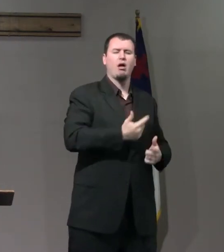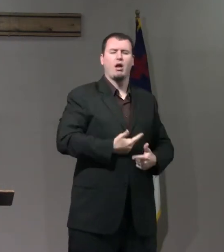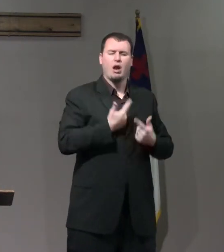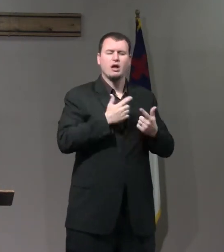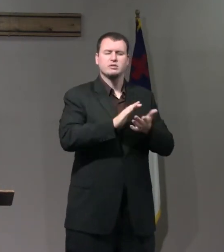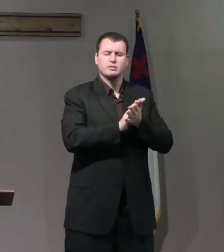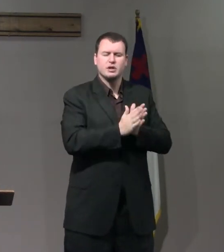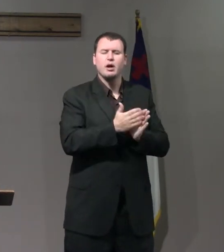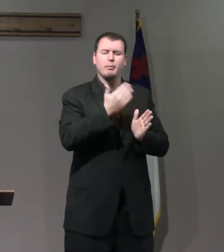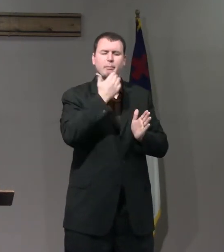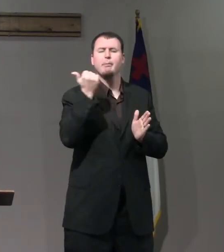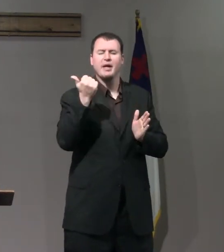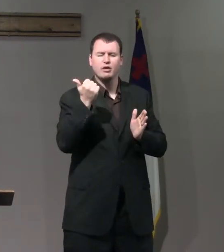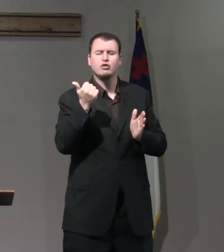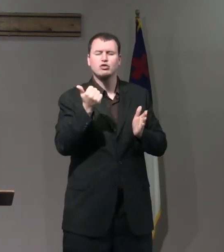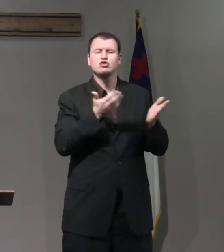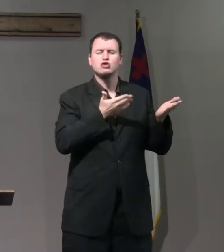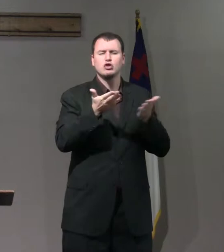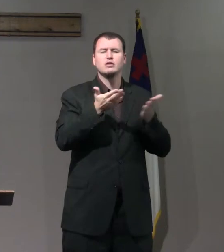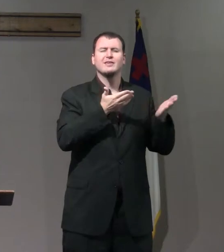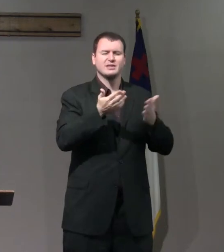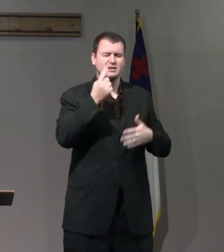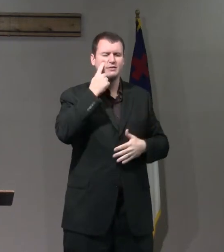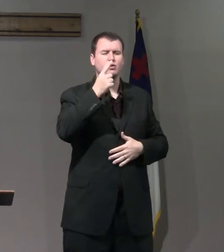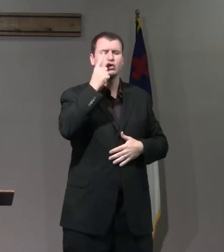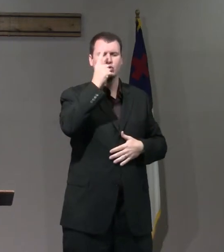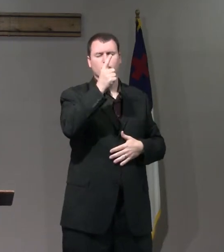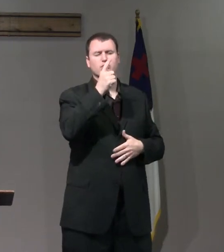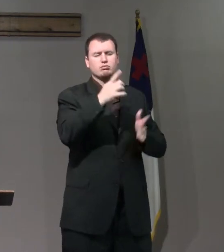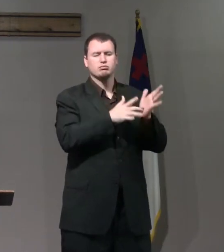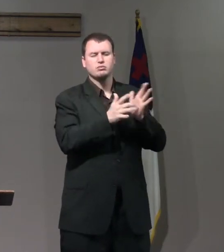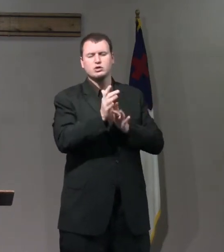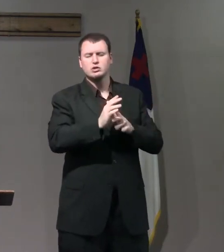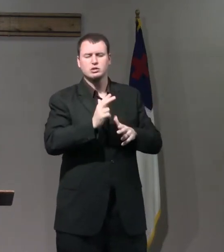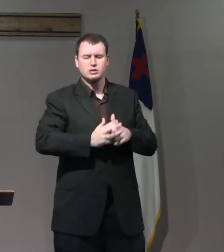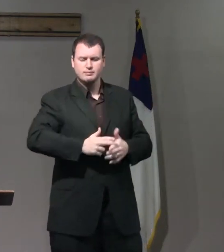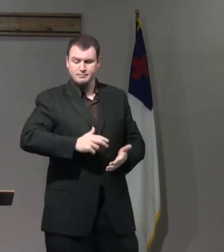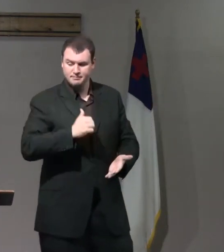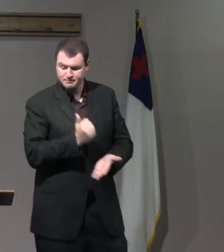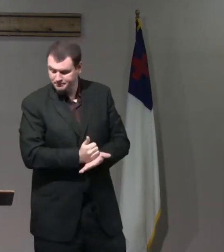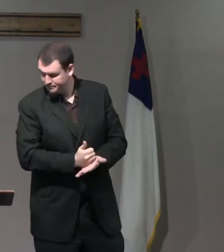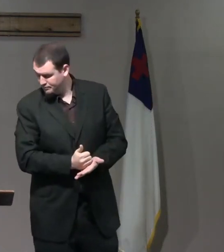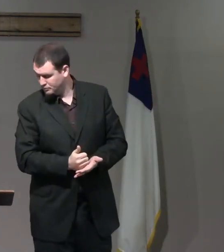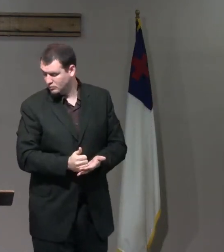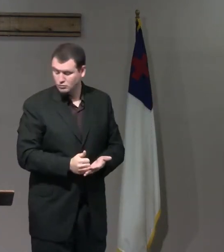Jesus' example and to apply it to our life to be better servants of you. In Jesus' name. Amen.